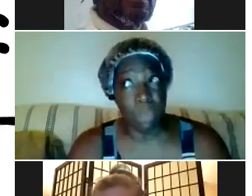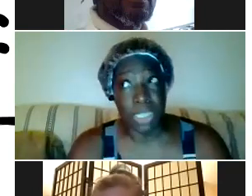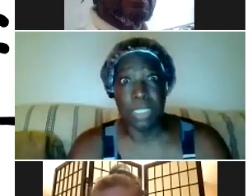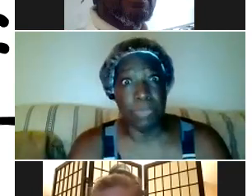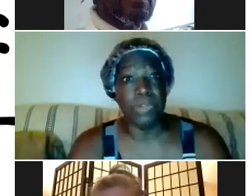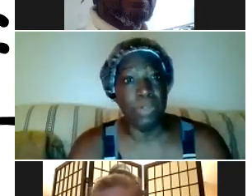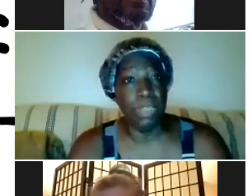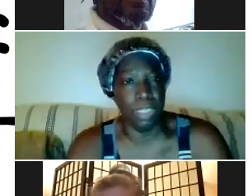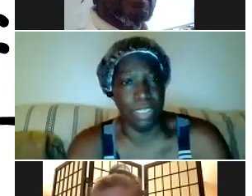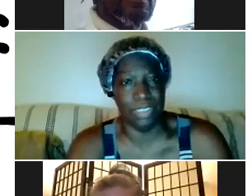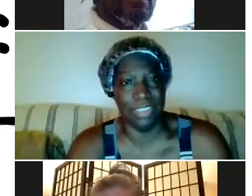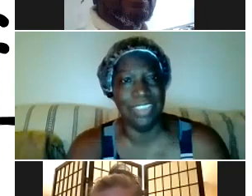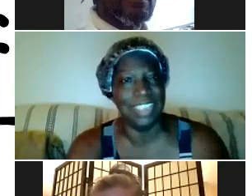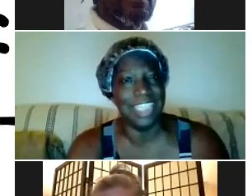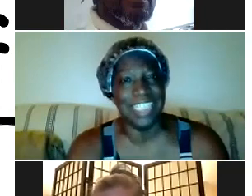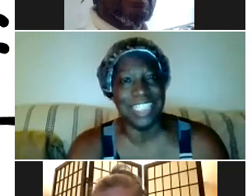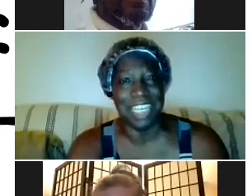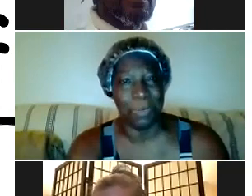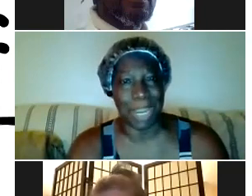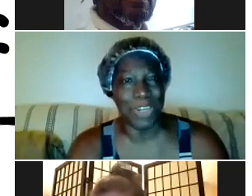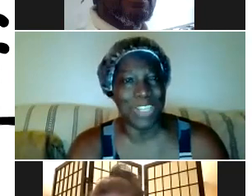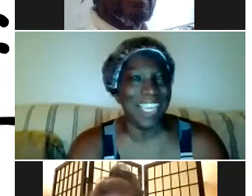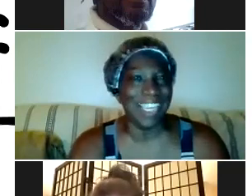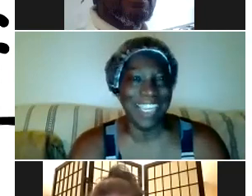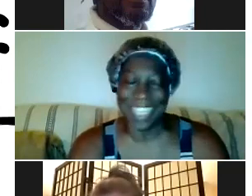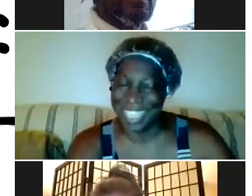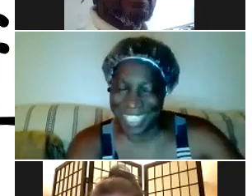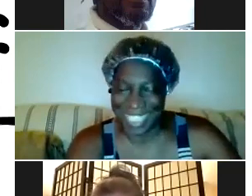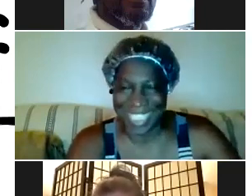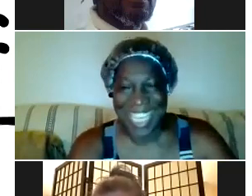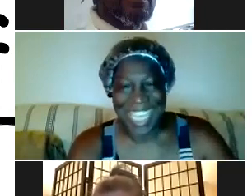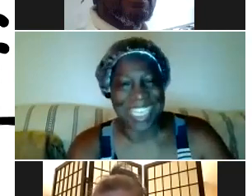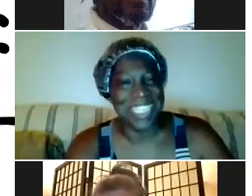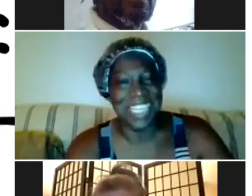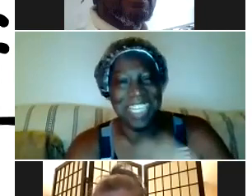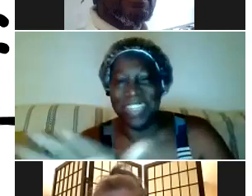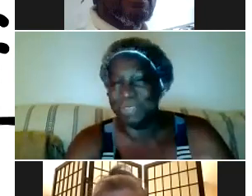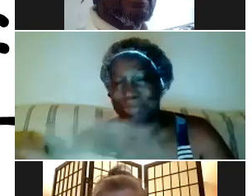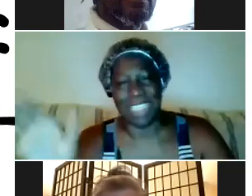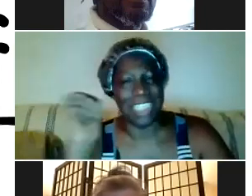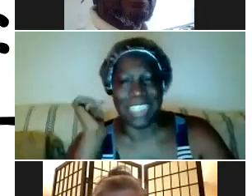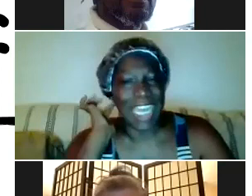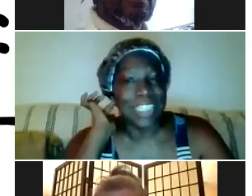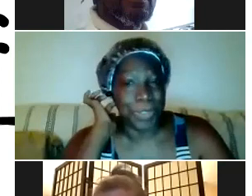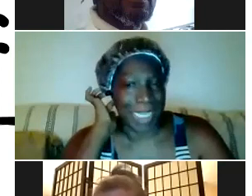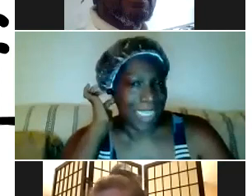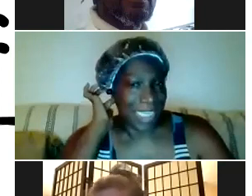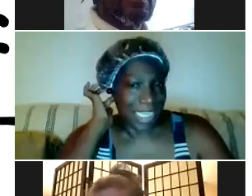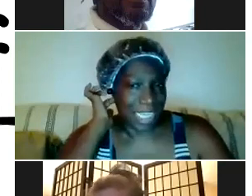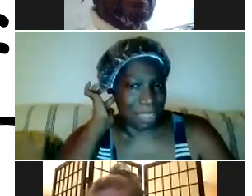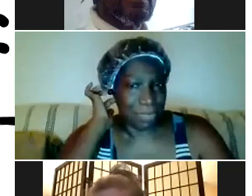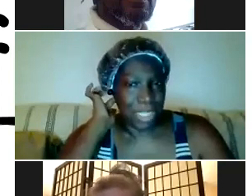this very simple. This grammar thing, it's a lot to